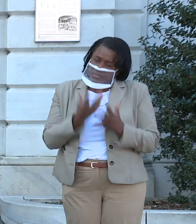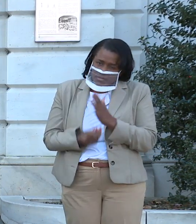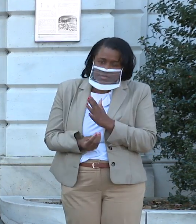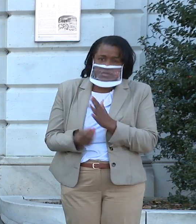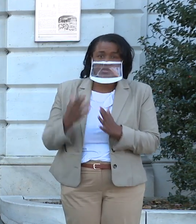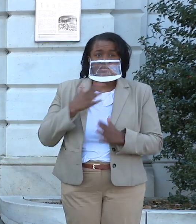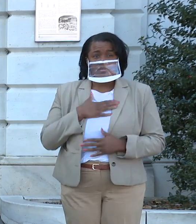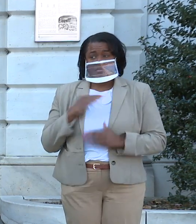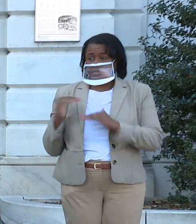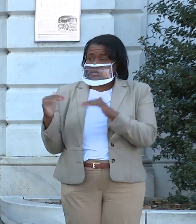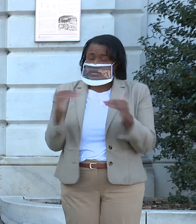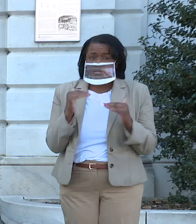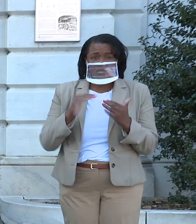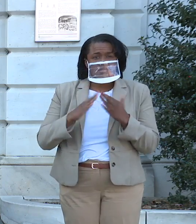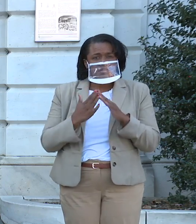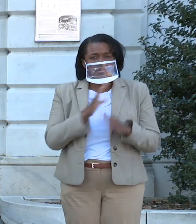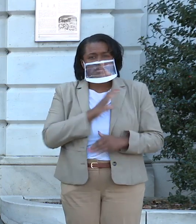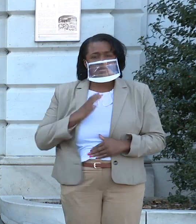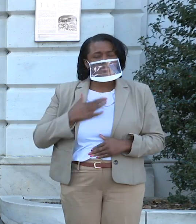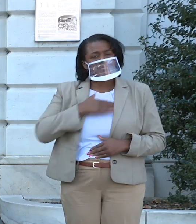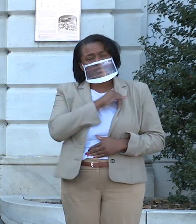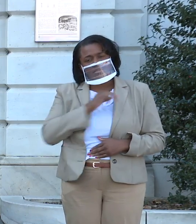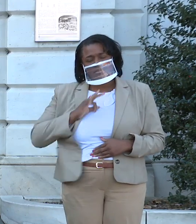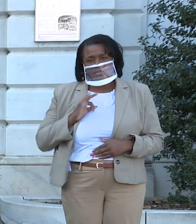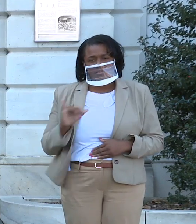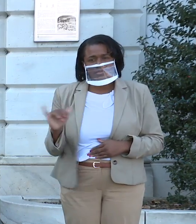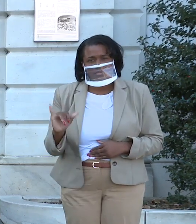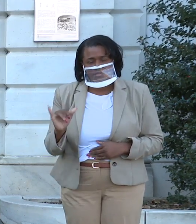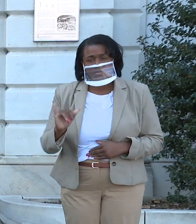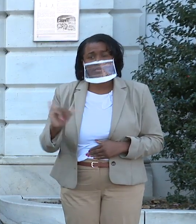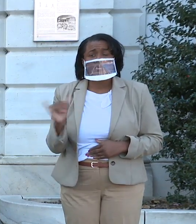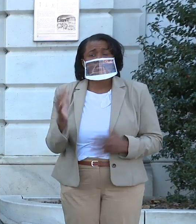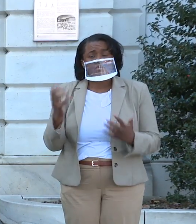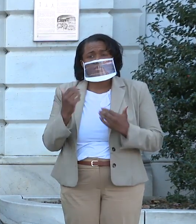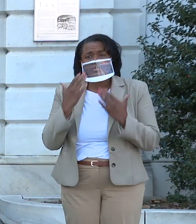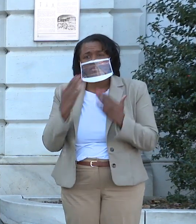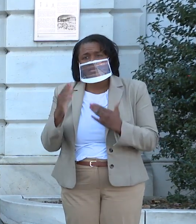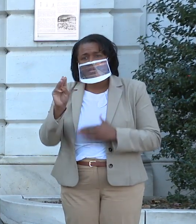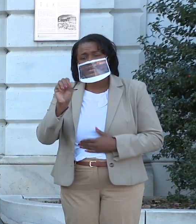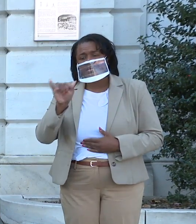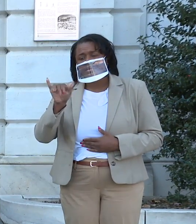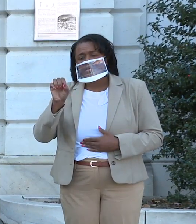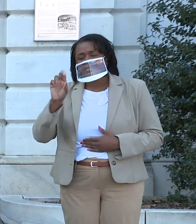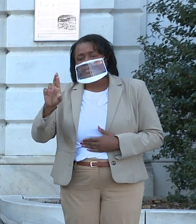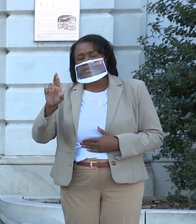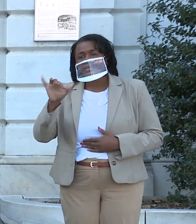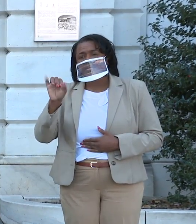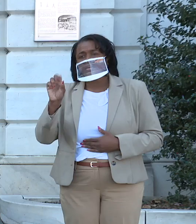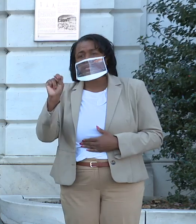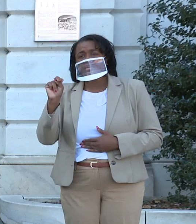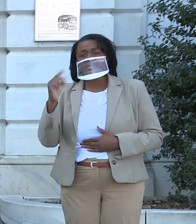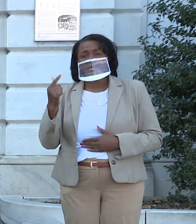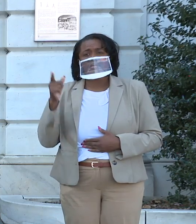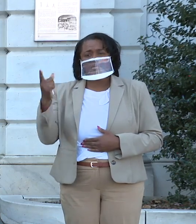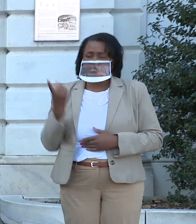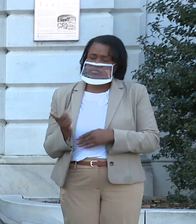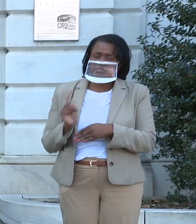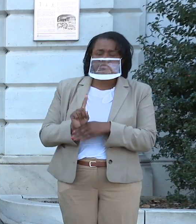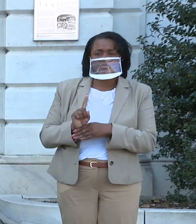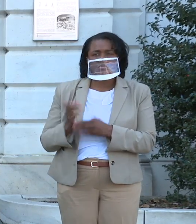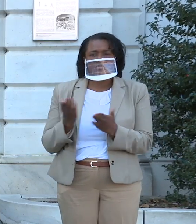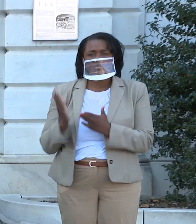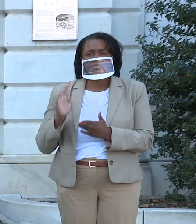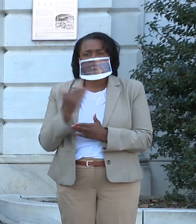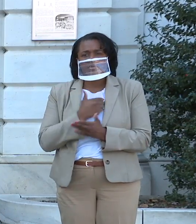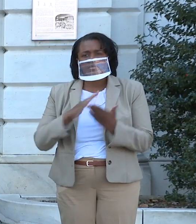on the City Council, and my staff. I would also like to thank Mayor Young, who stepped up to serve our